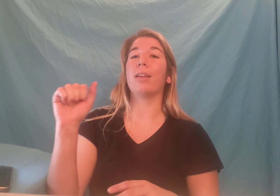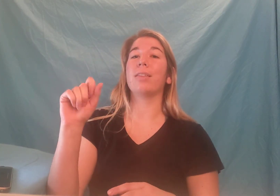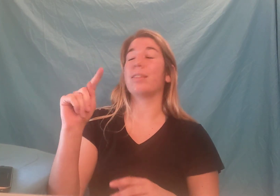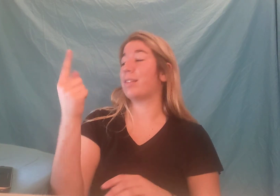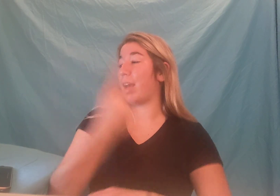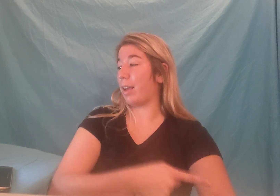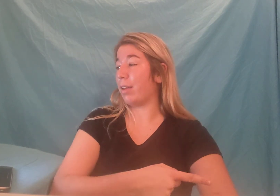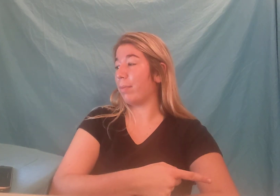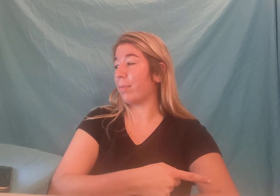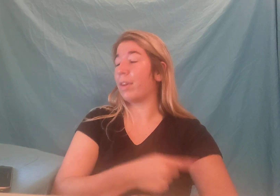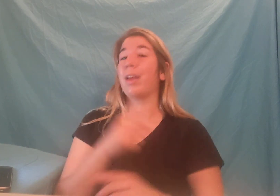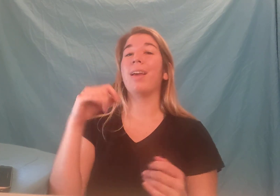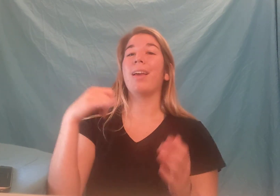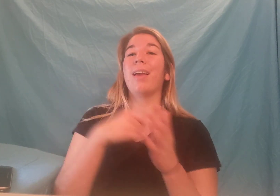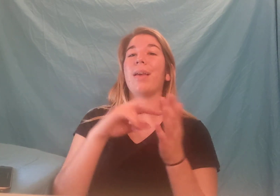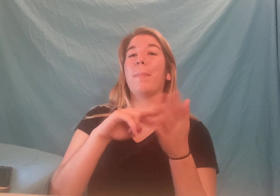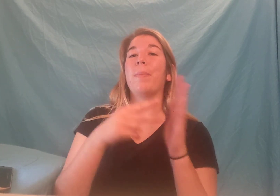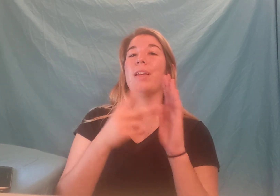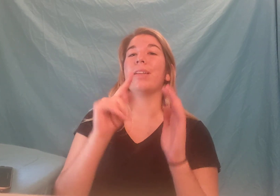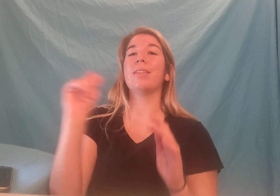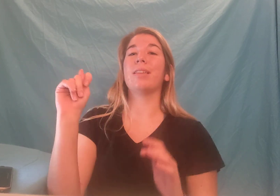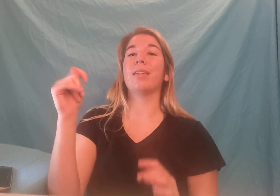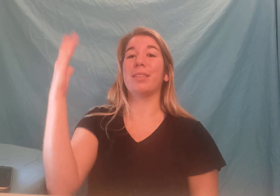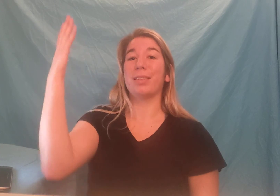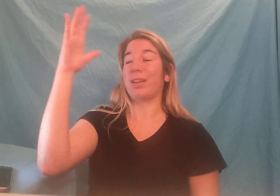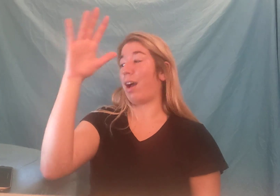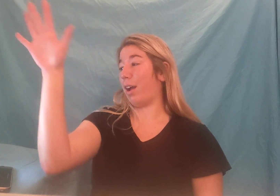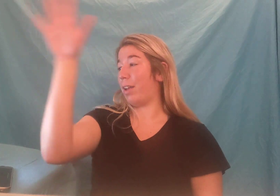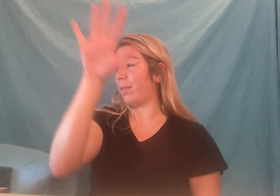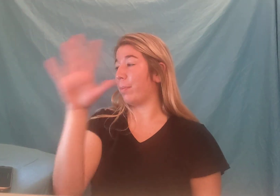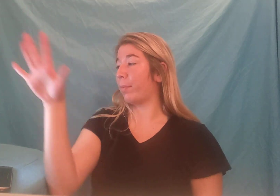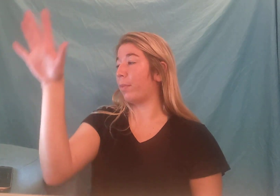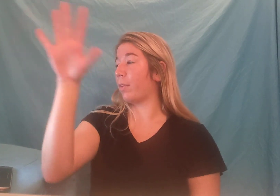overcast day, it means the sky